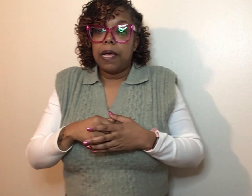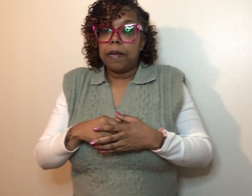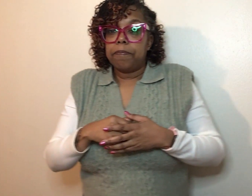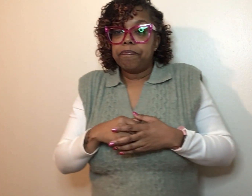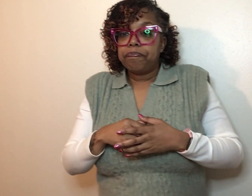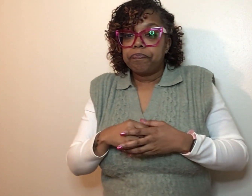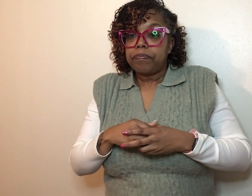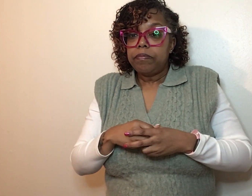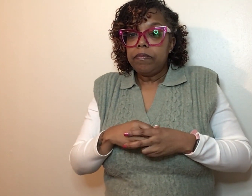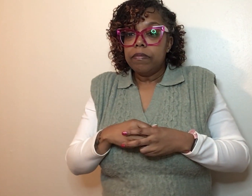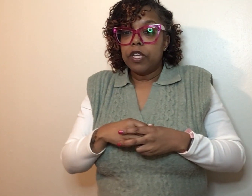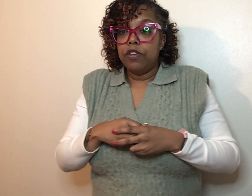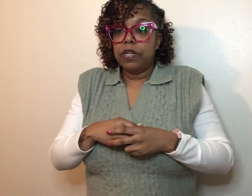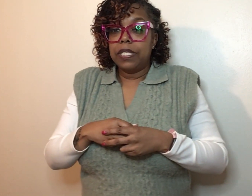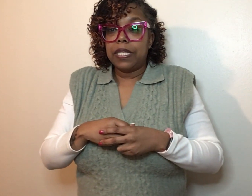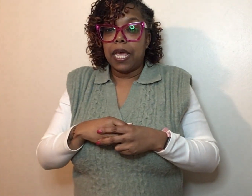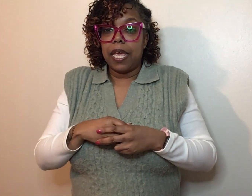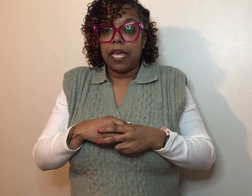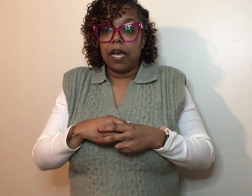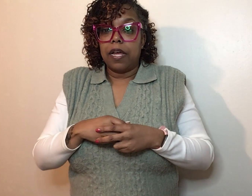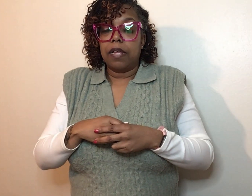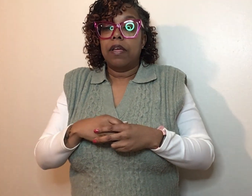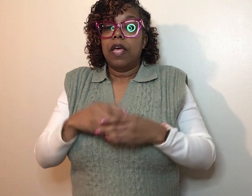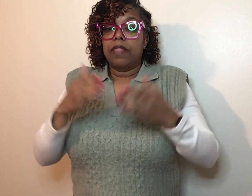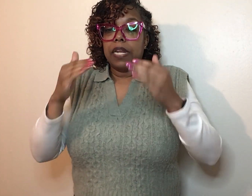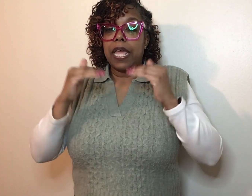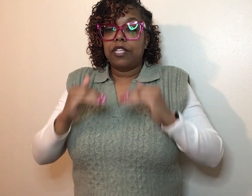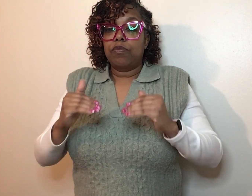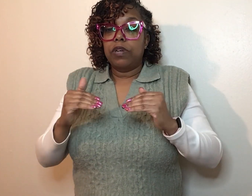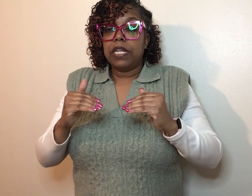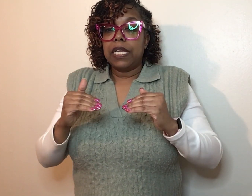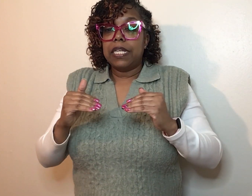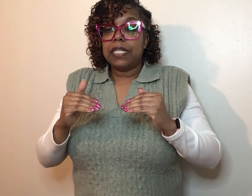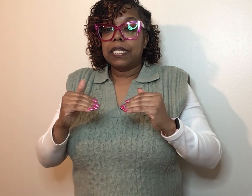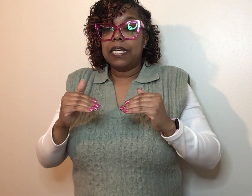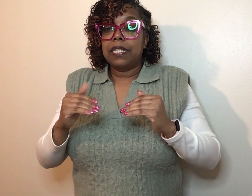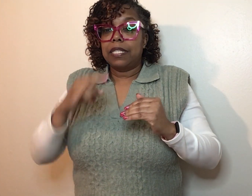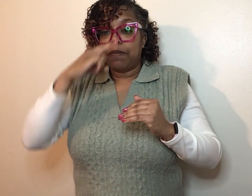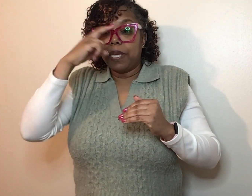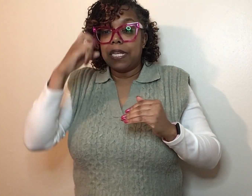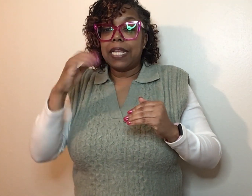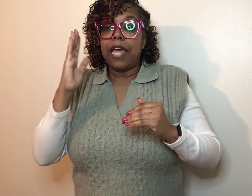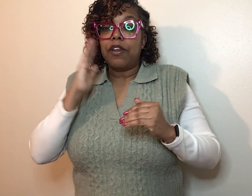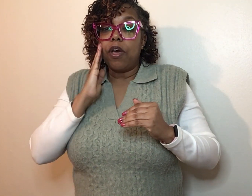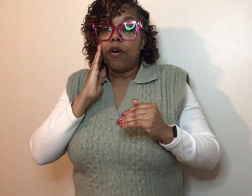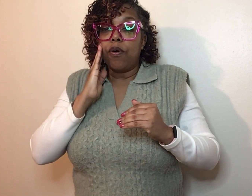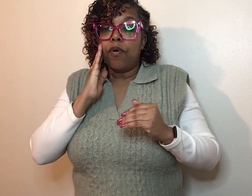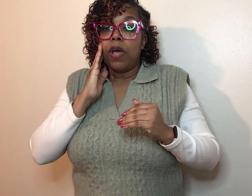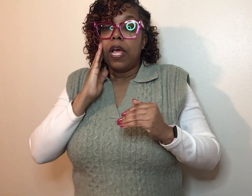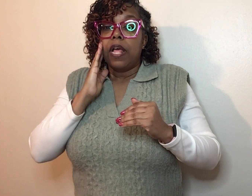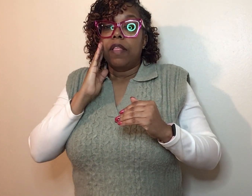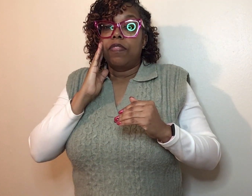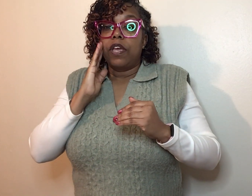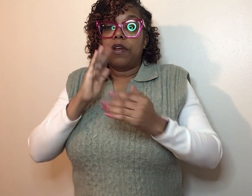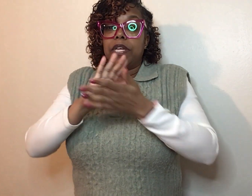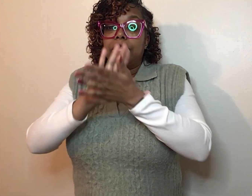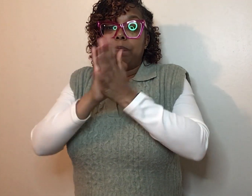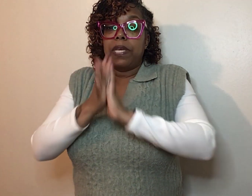Um, you can say the next one is because I know there is